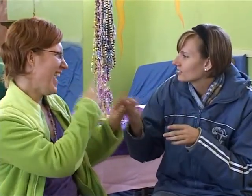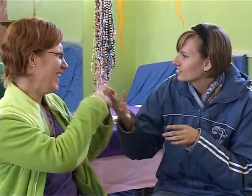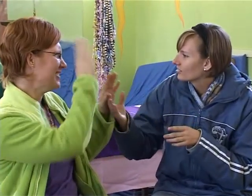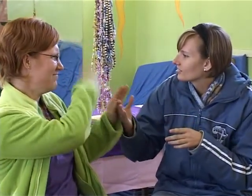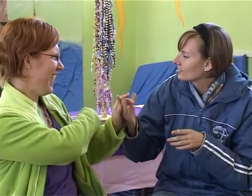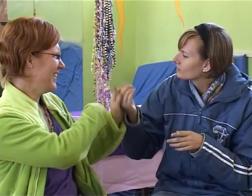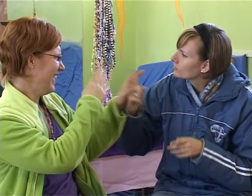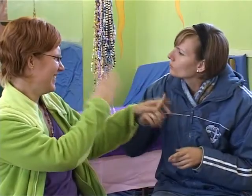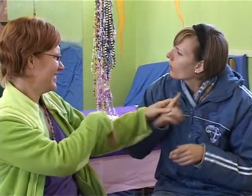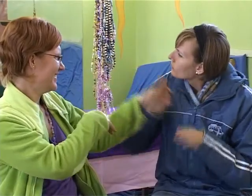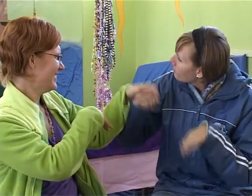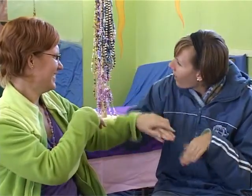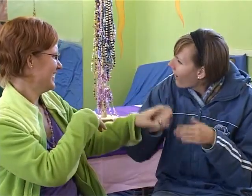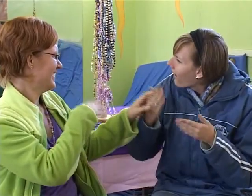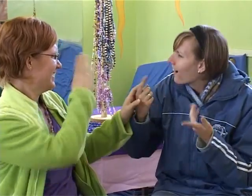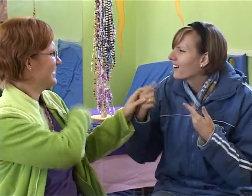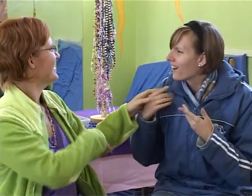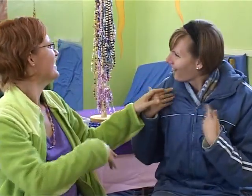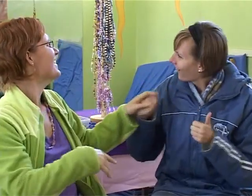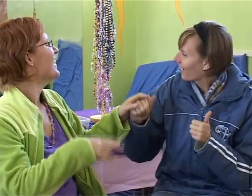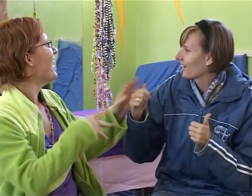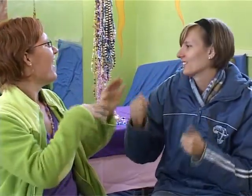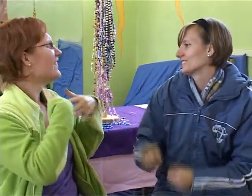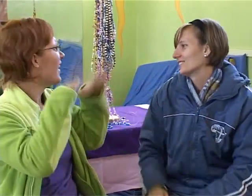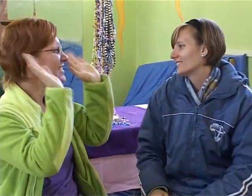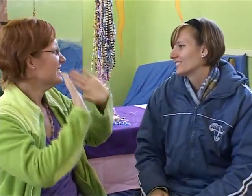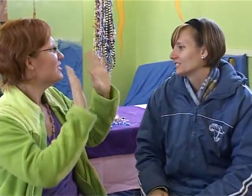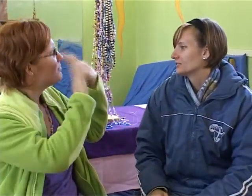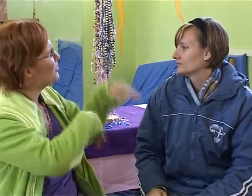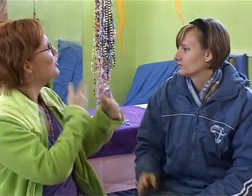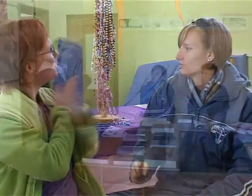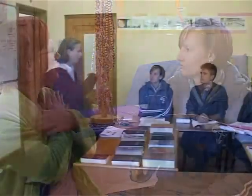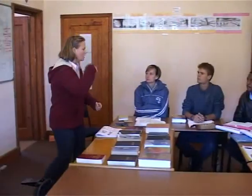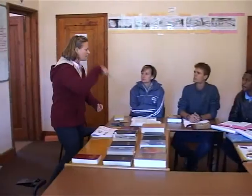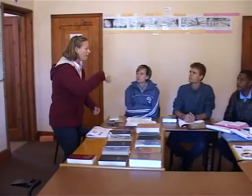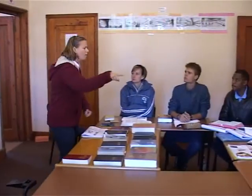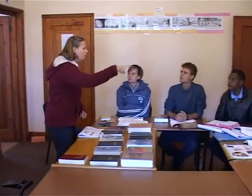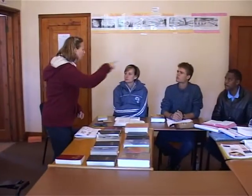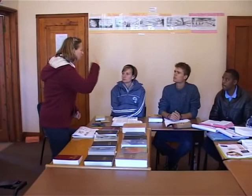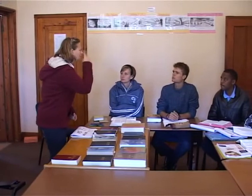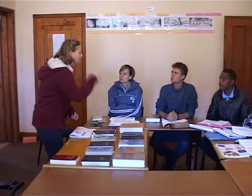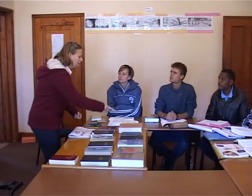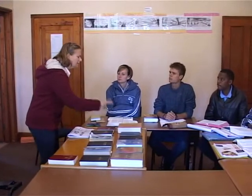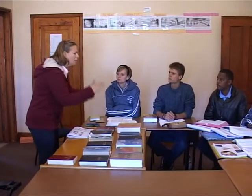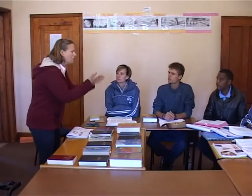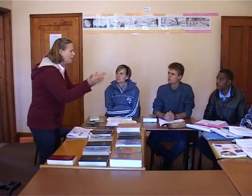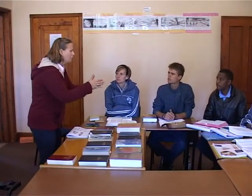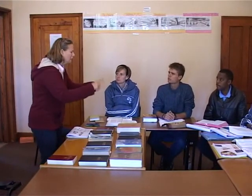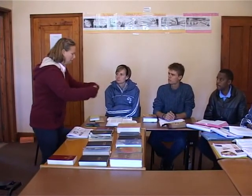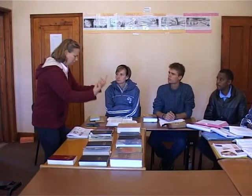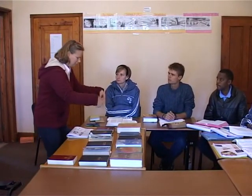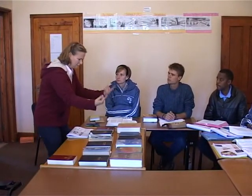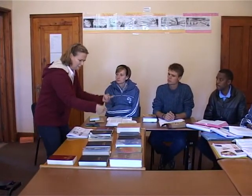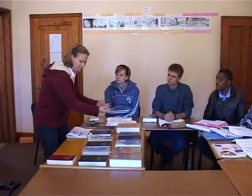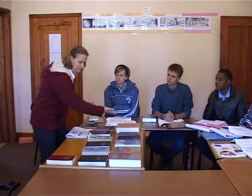of adjustment in a predominantly hearing world of languages that is based on sound and therefore the most